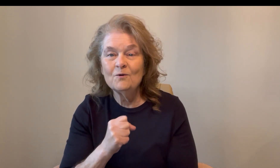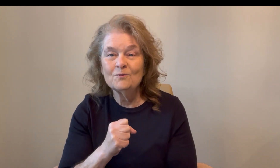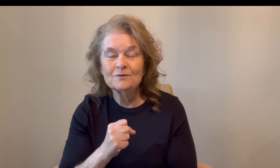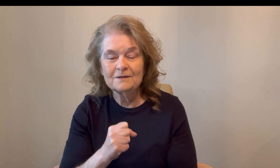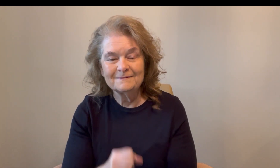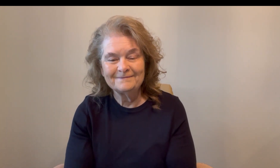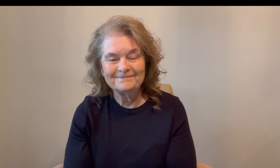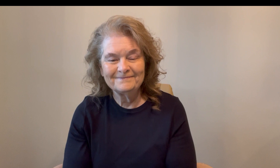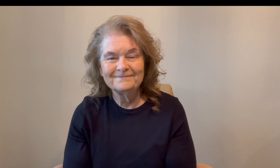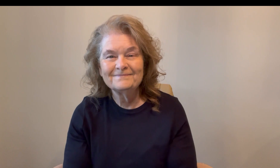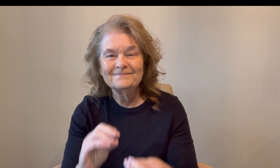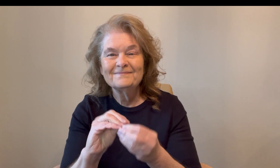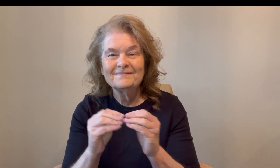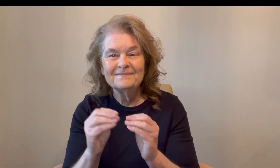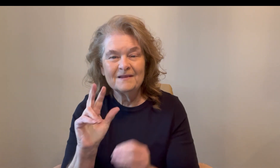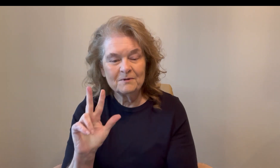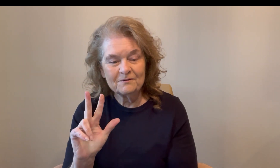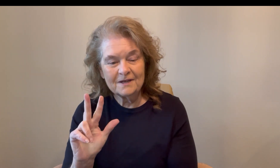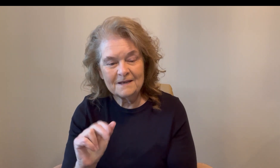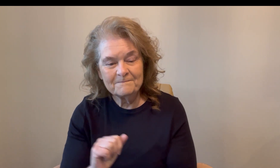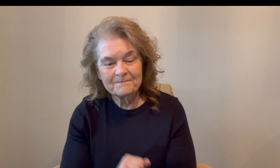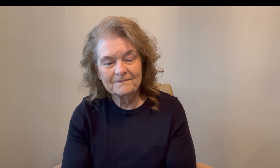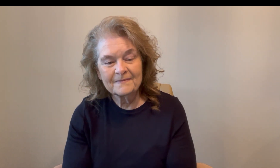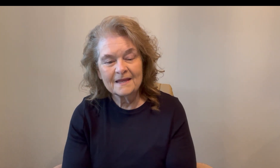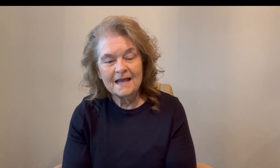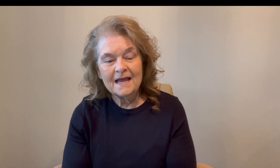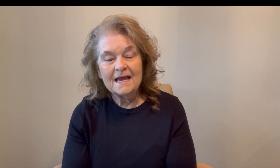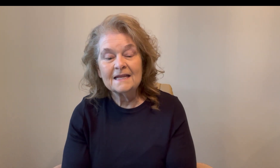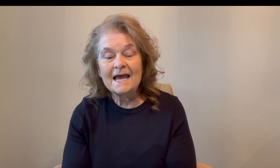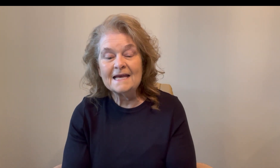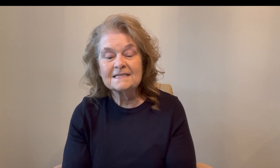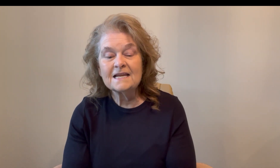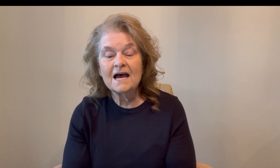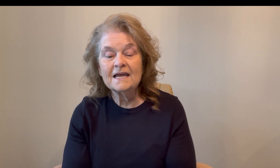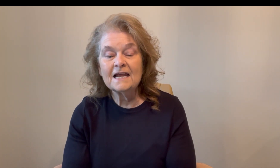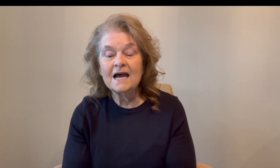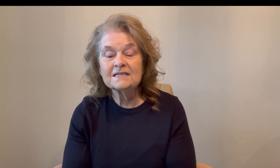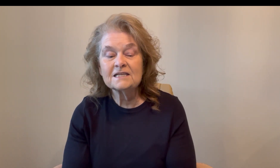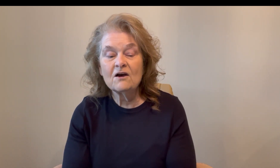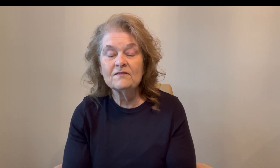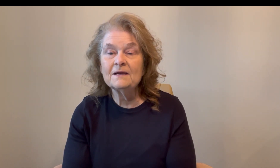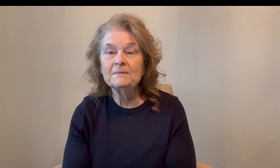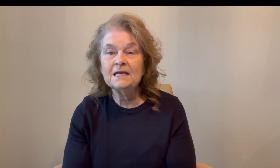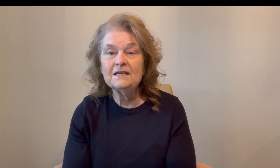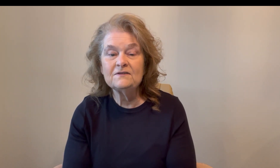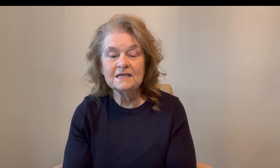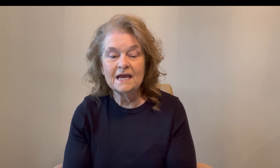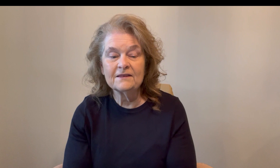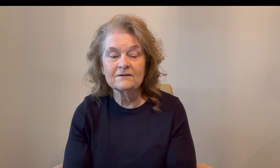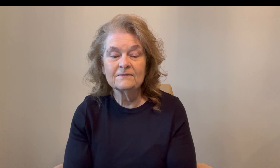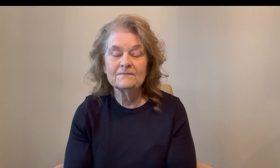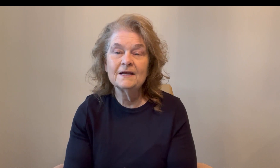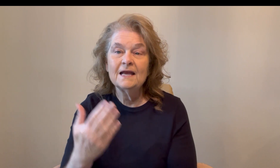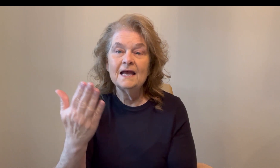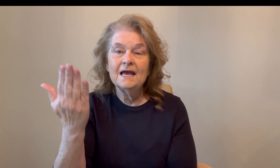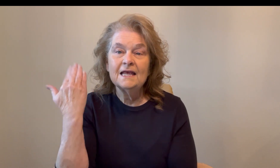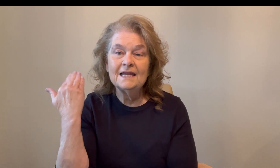old. Number 3, last night I saw them leave together.